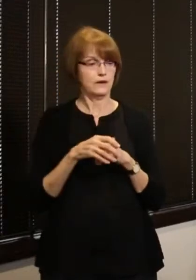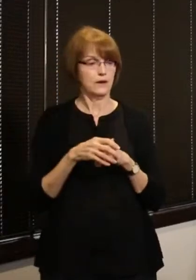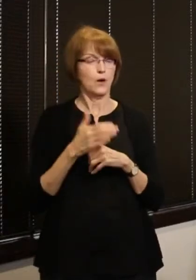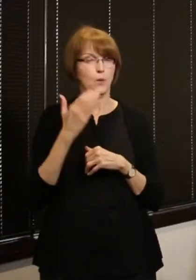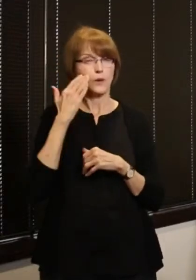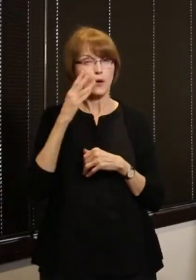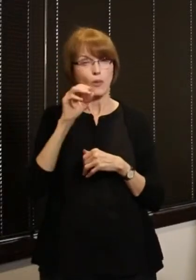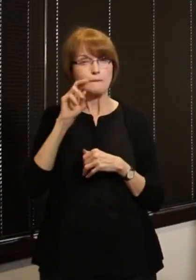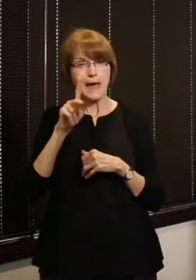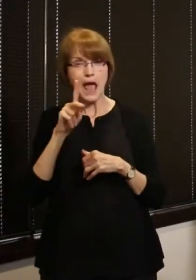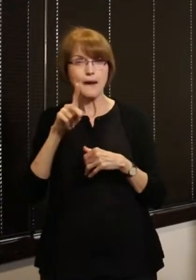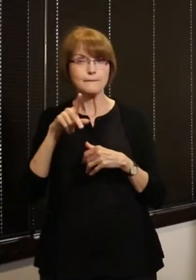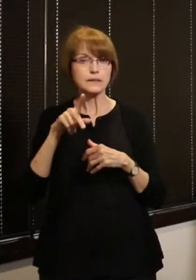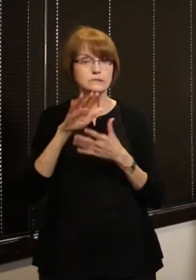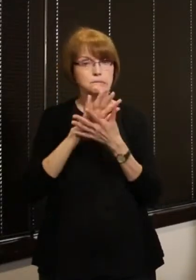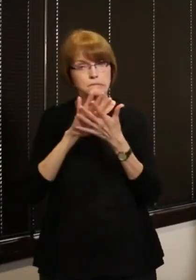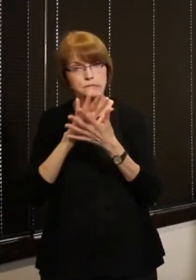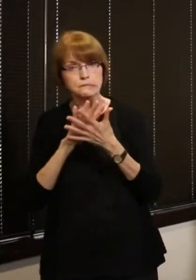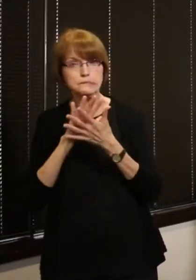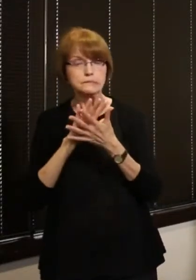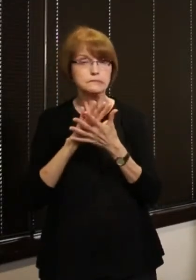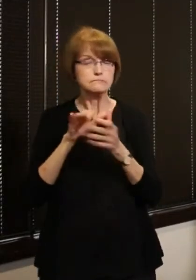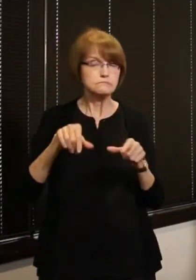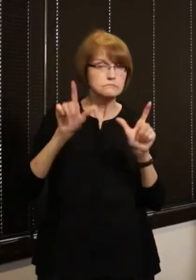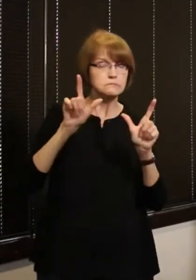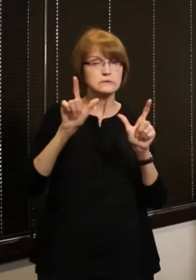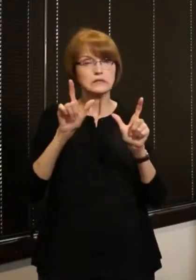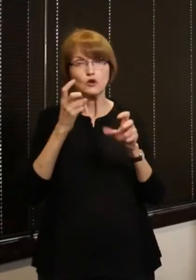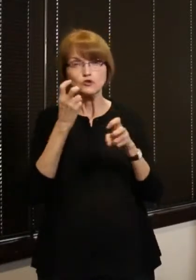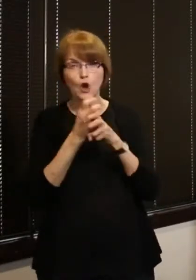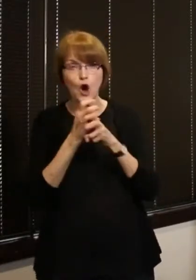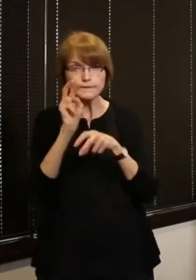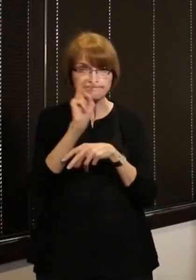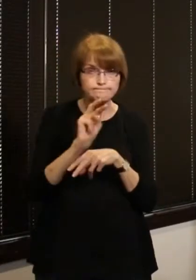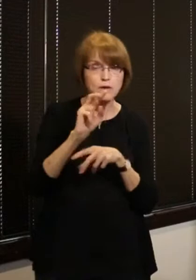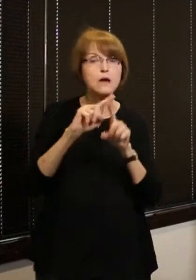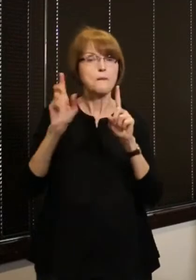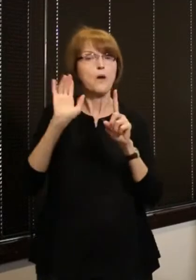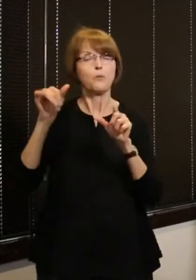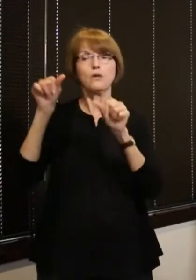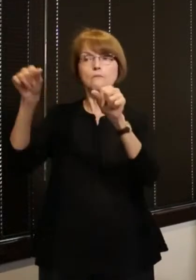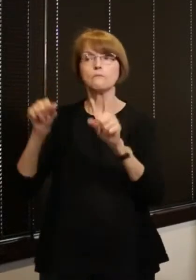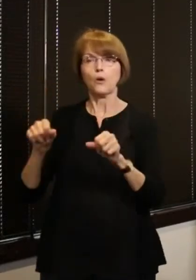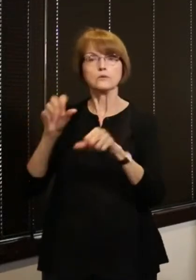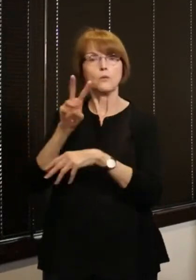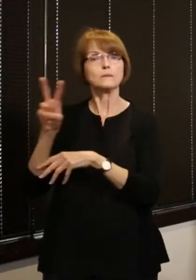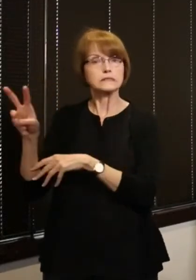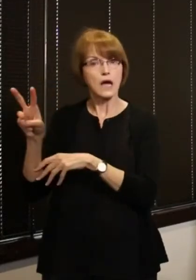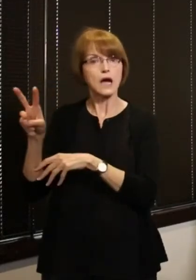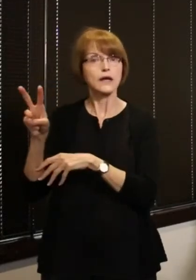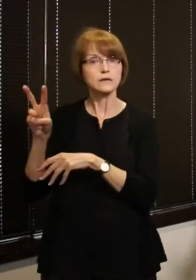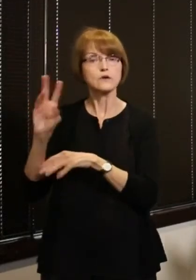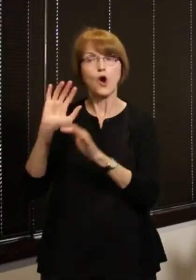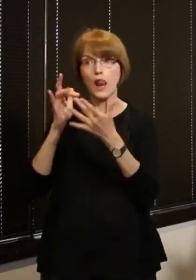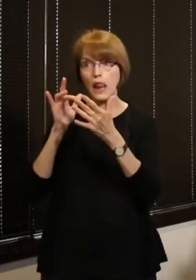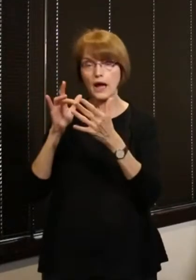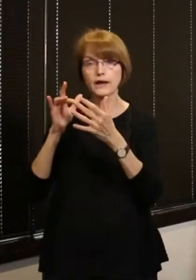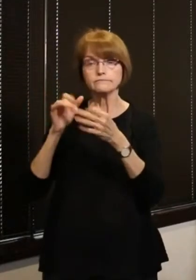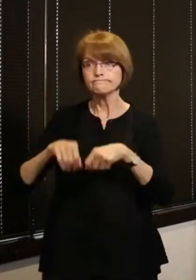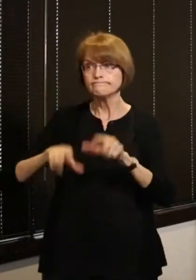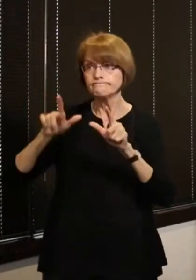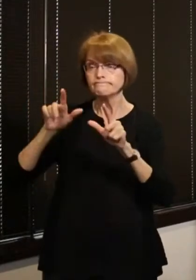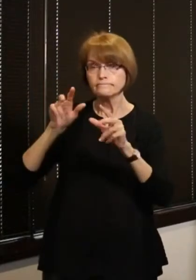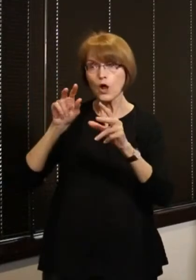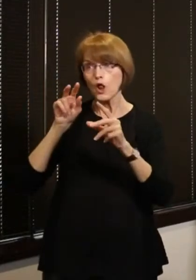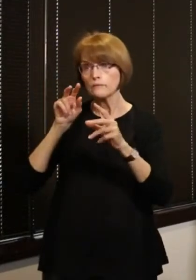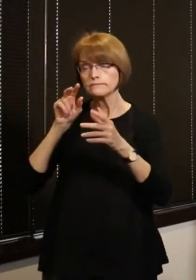read, especially on our briefing here today, but it'll be posted on our website. And so if you wanted to look at your zip code, you can